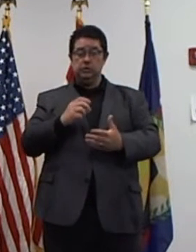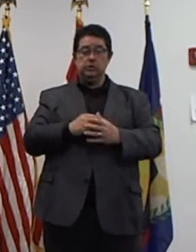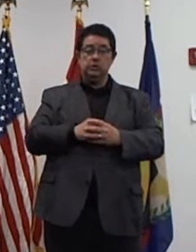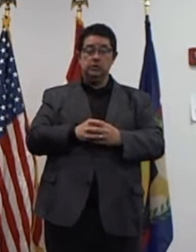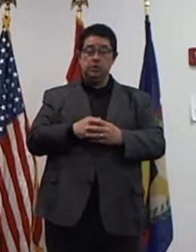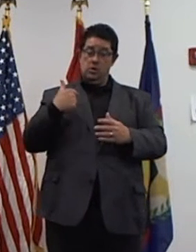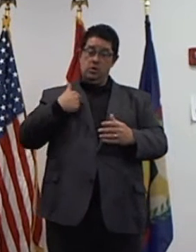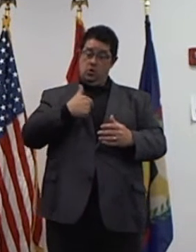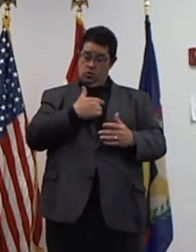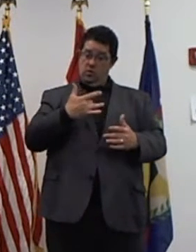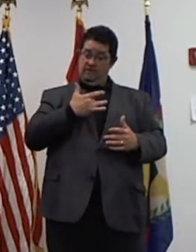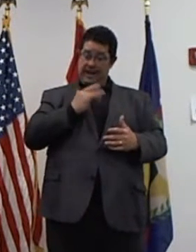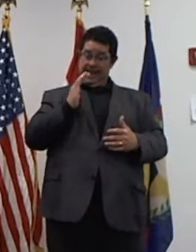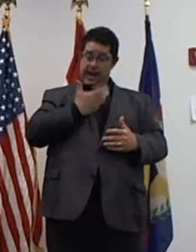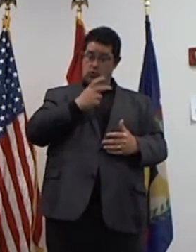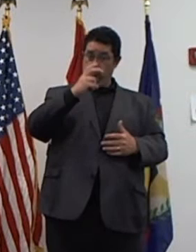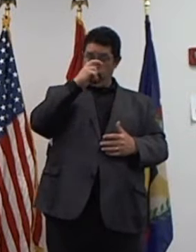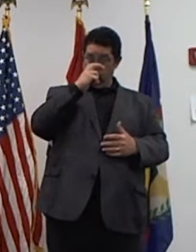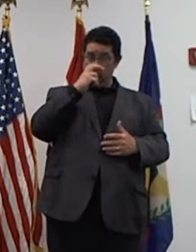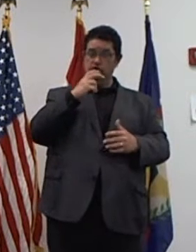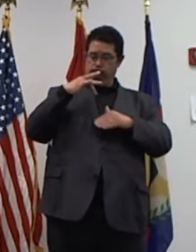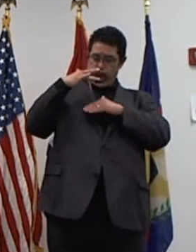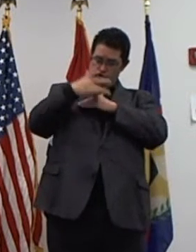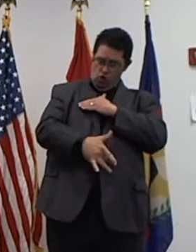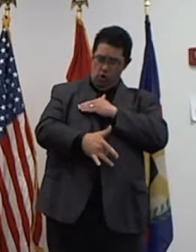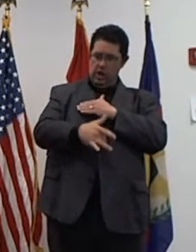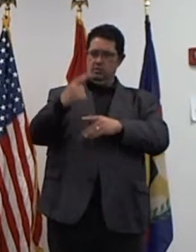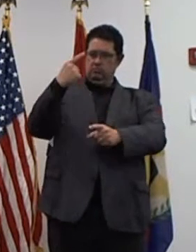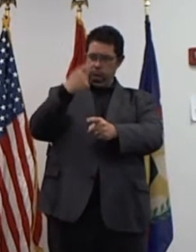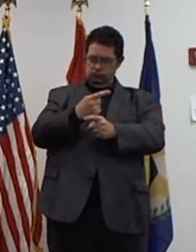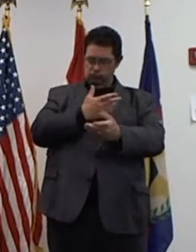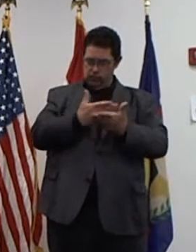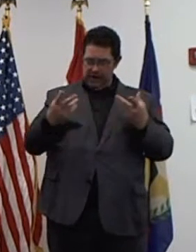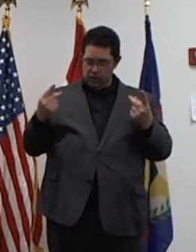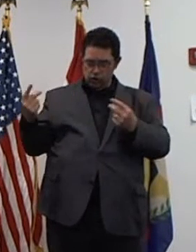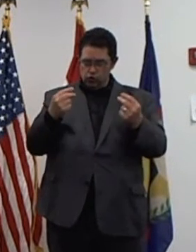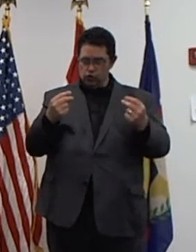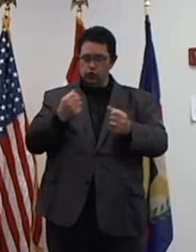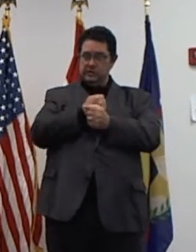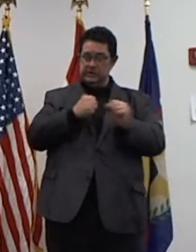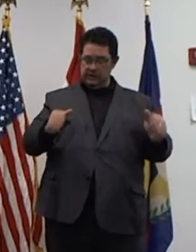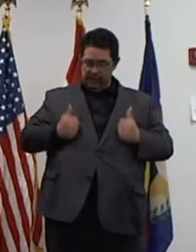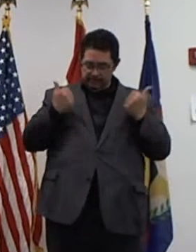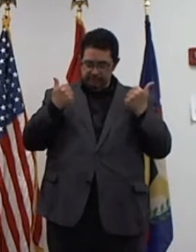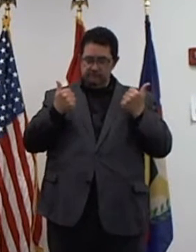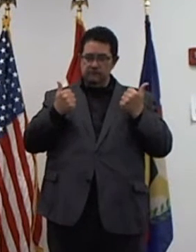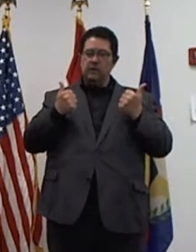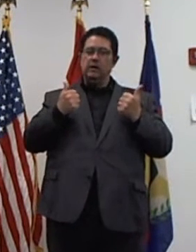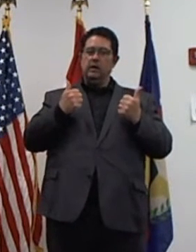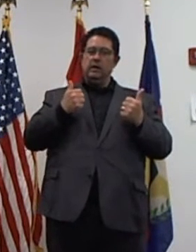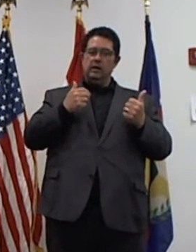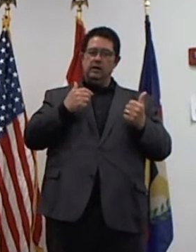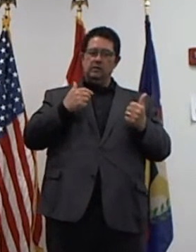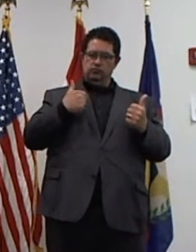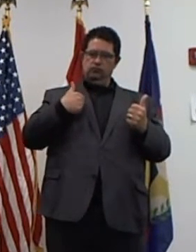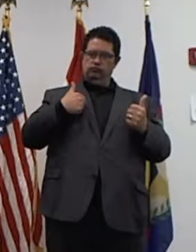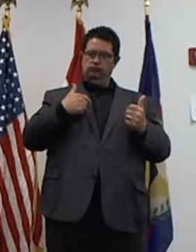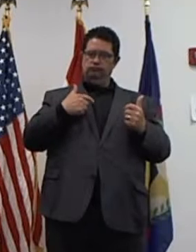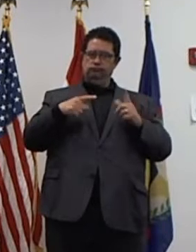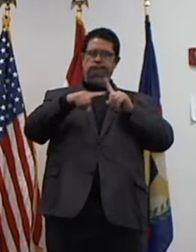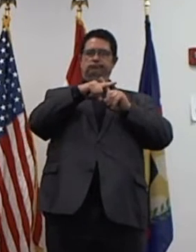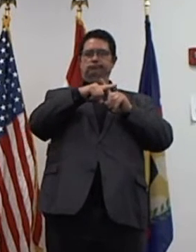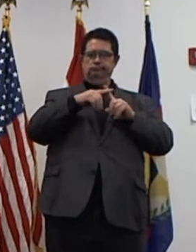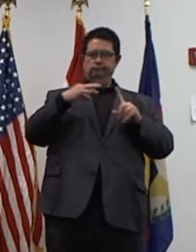were initiated early, that they were the right thing to do, that they saved lives, and they put us in a very good position to loosen them